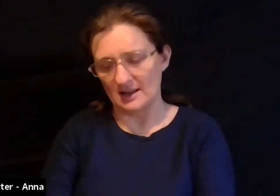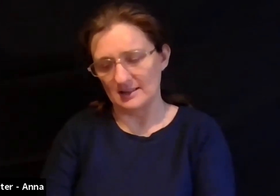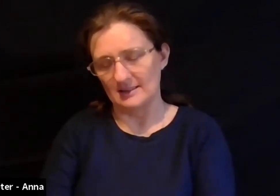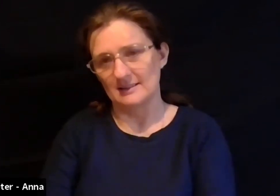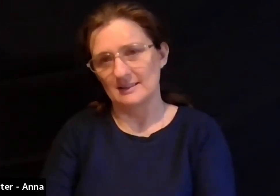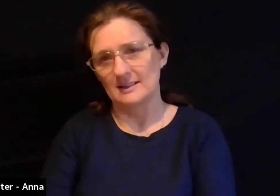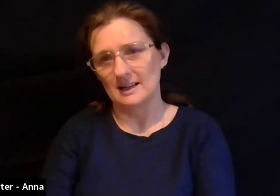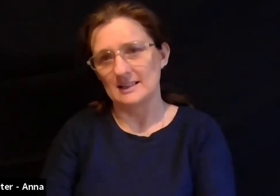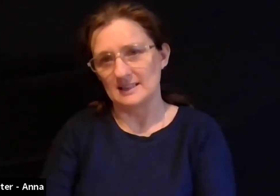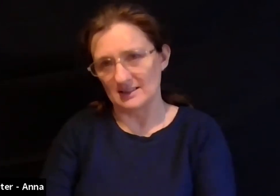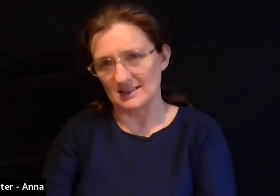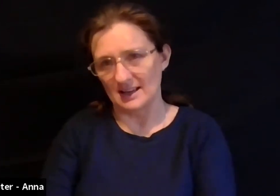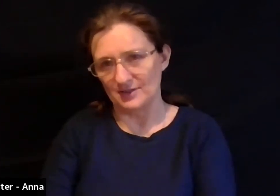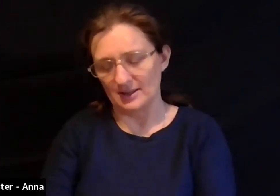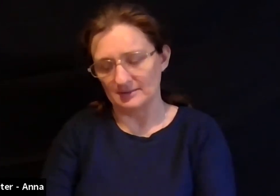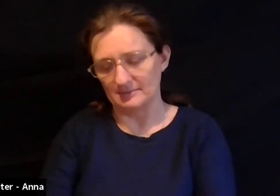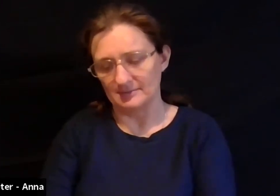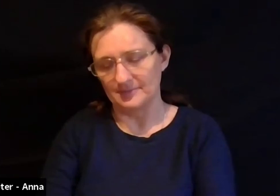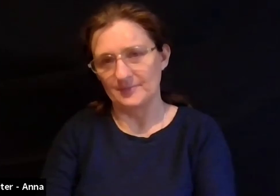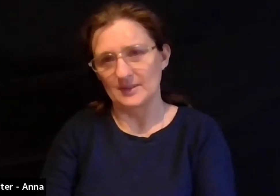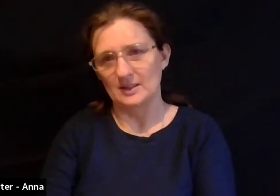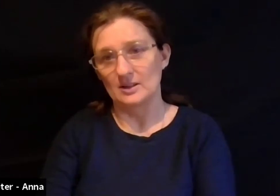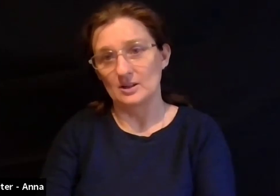God's Son and our Saviour,